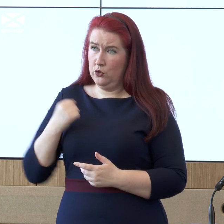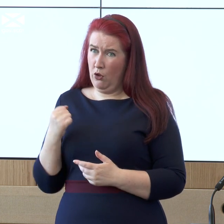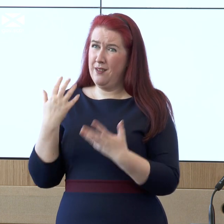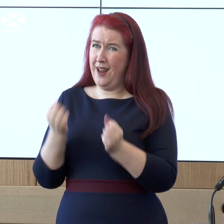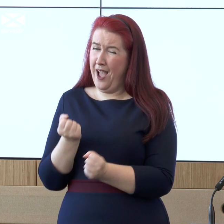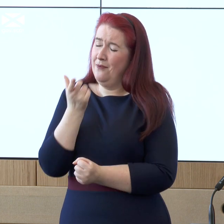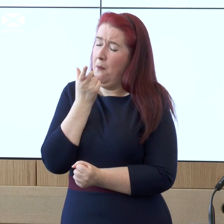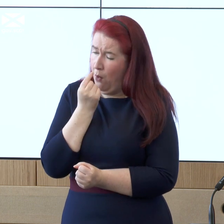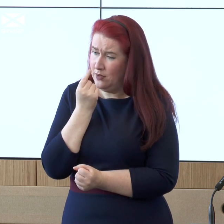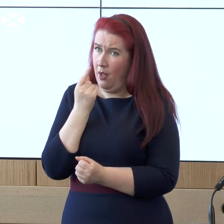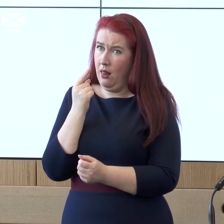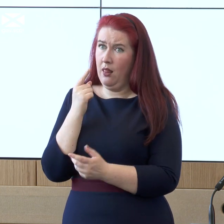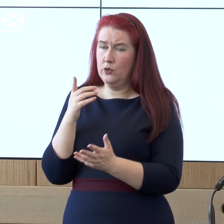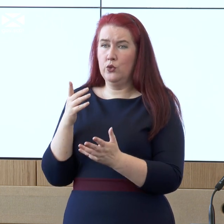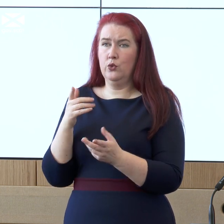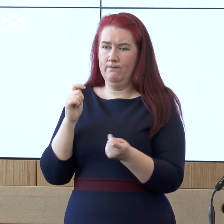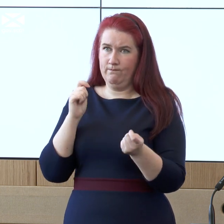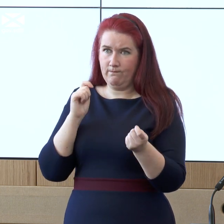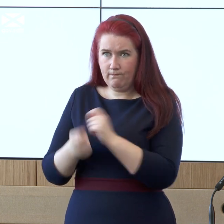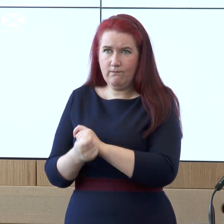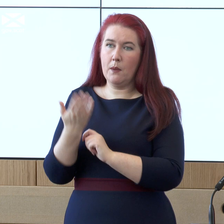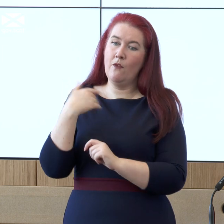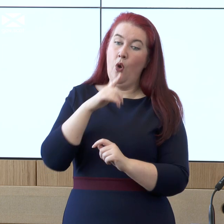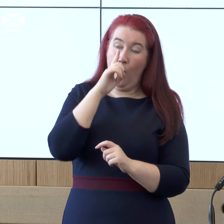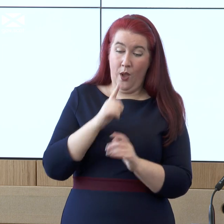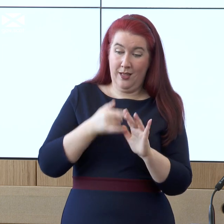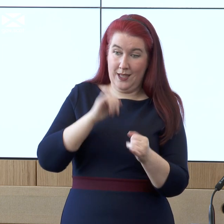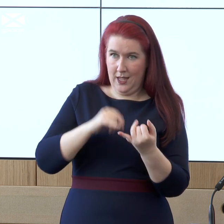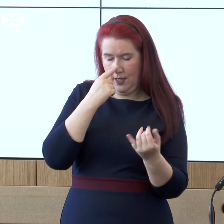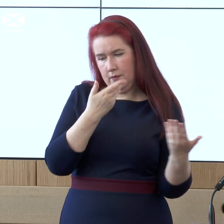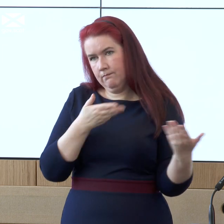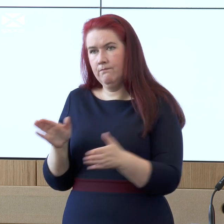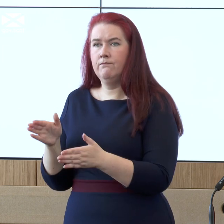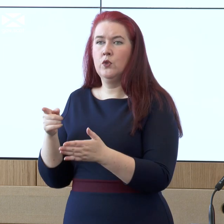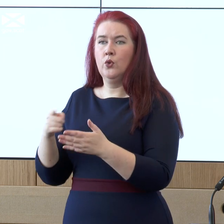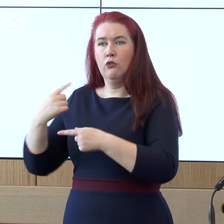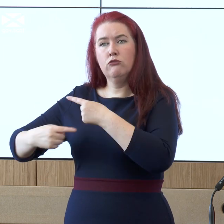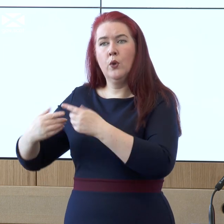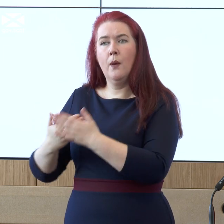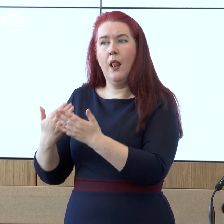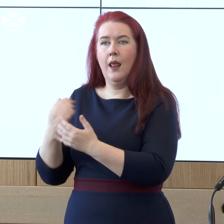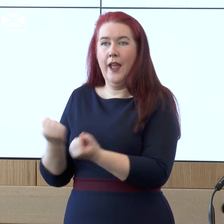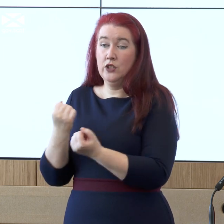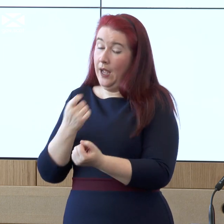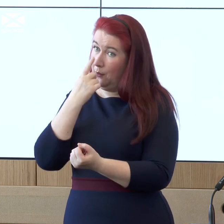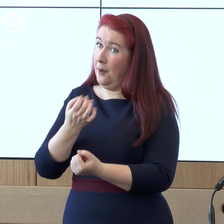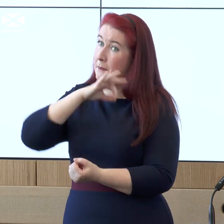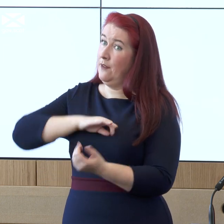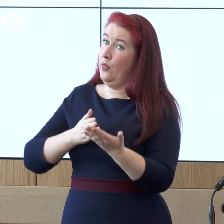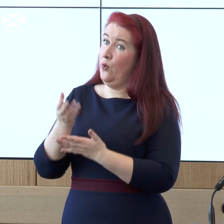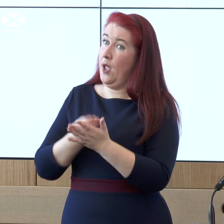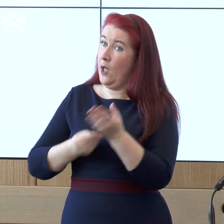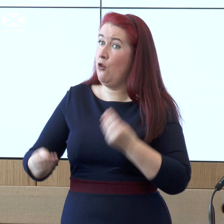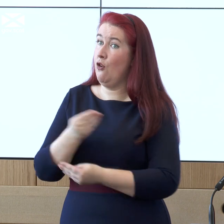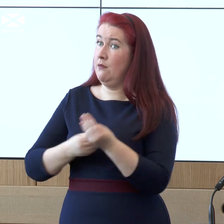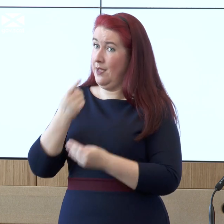capacity to make the transition away from fossil fuels and to reap the economic benefits of doing so. So it is